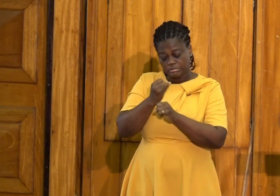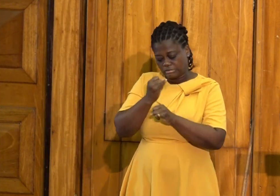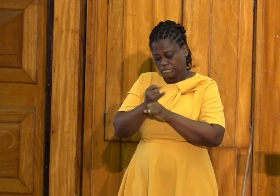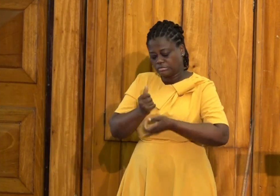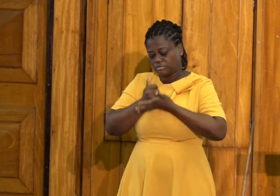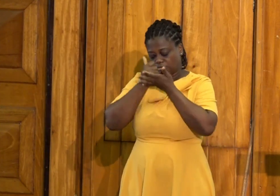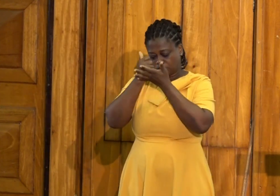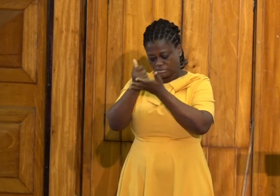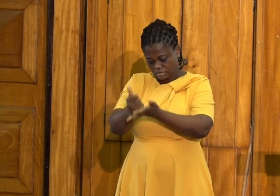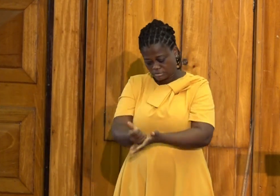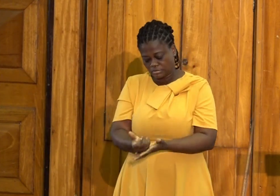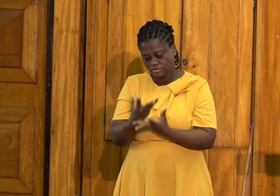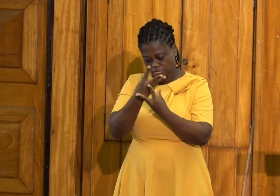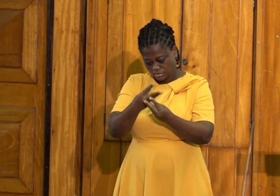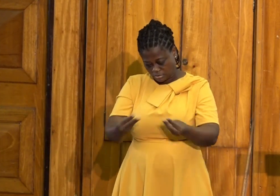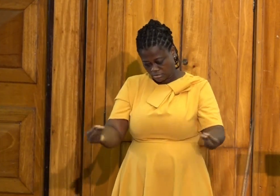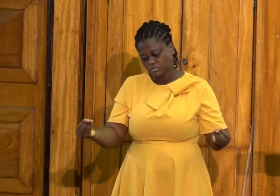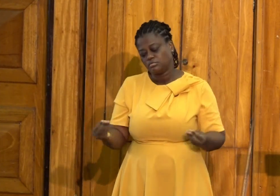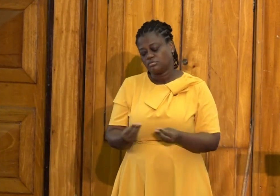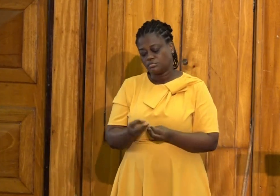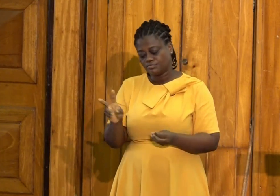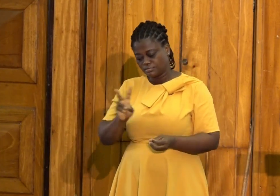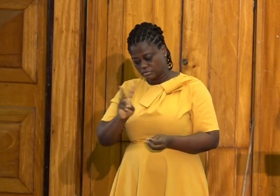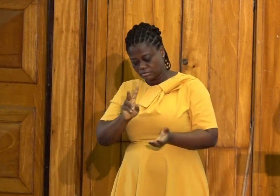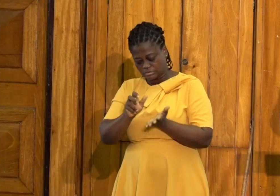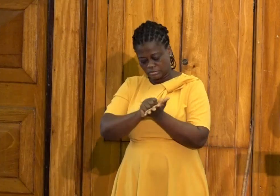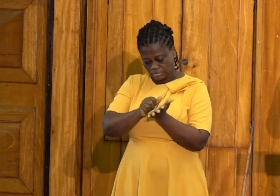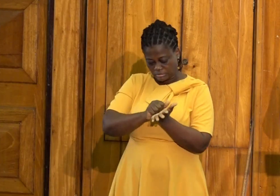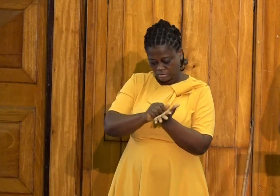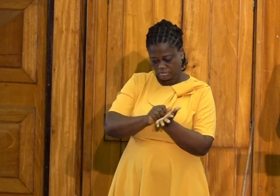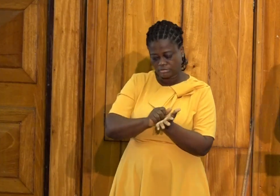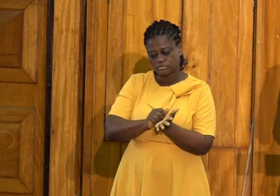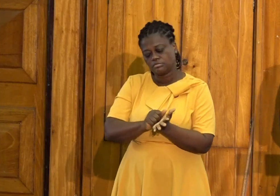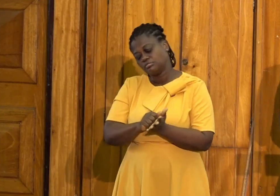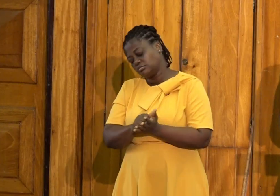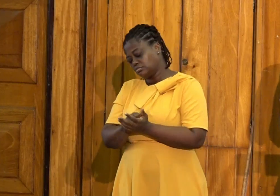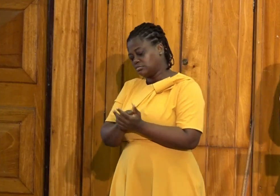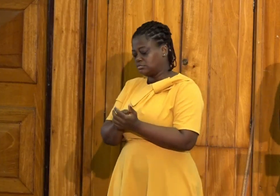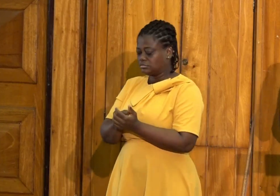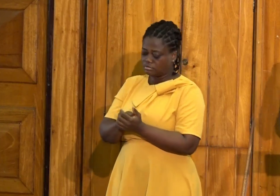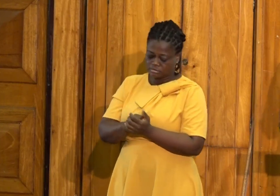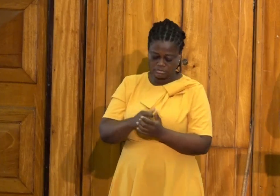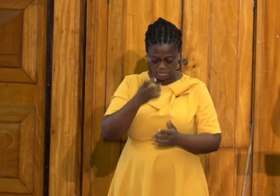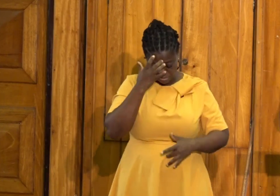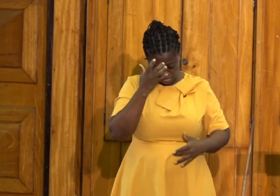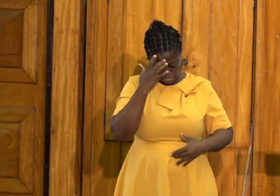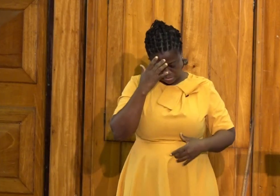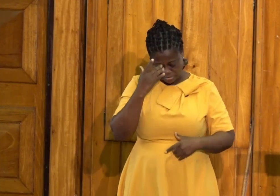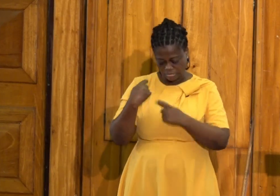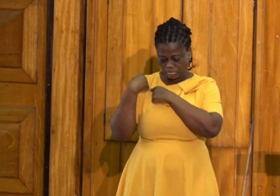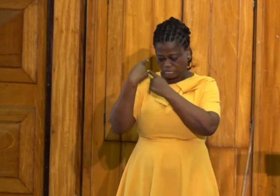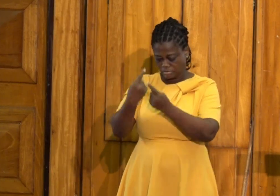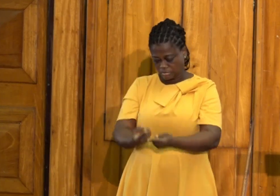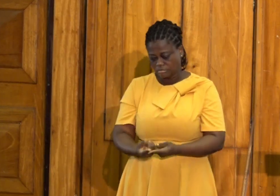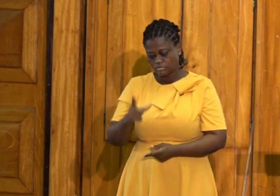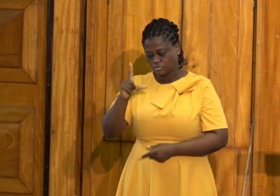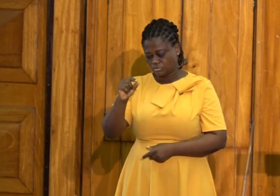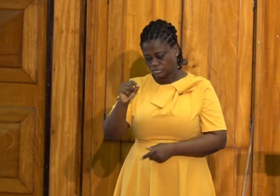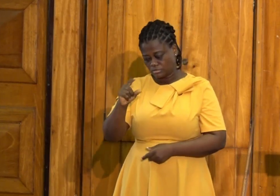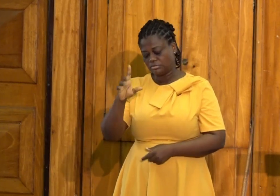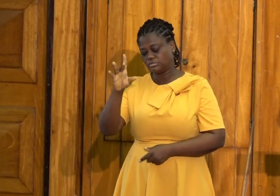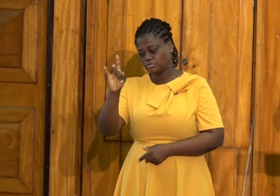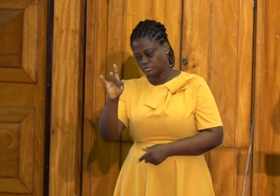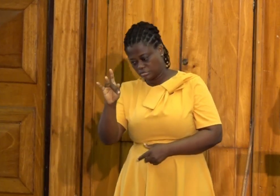treatment across 5 provinces in Zimbabwe since 2018. And by the end of 2024,